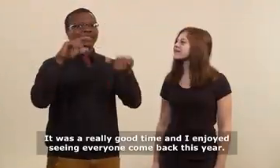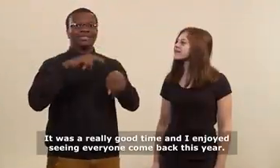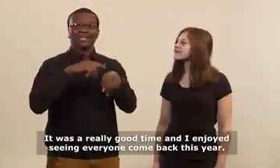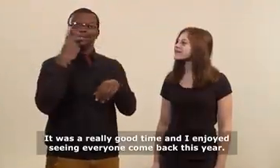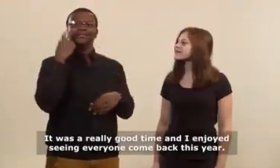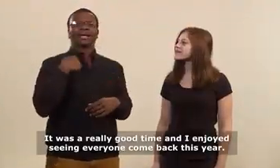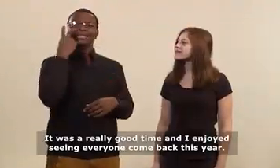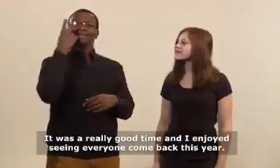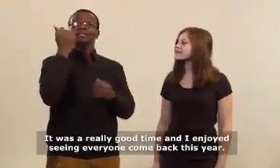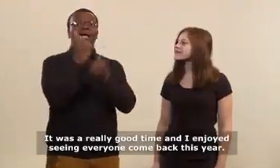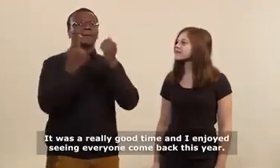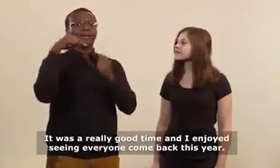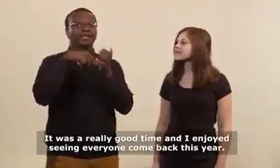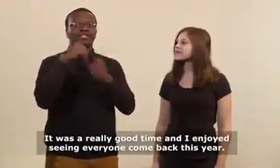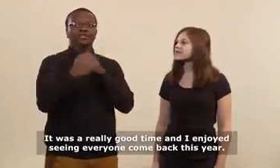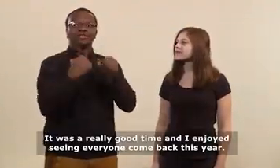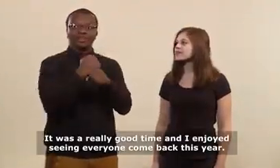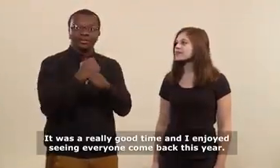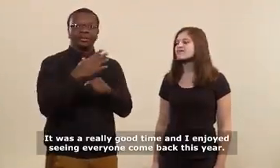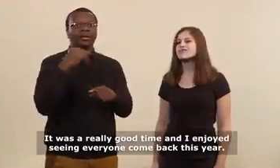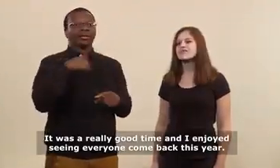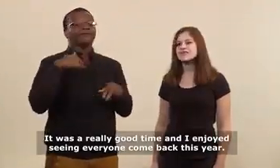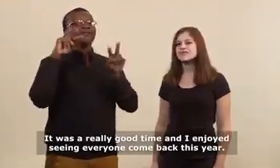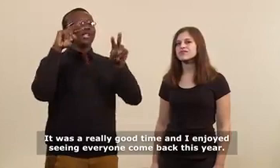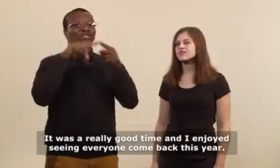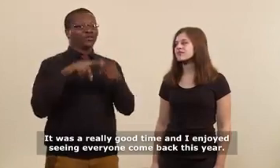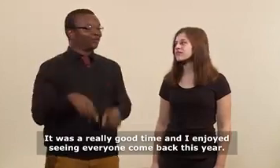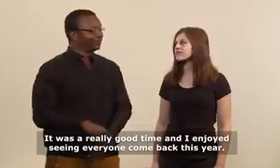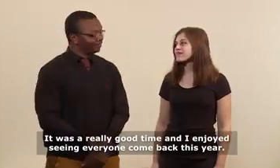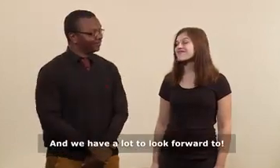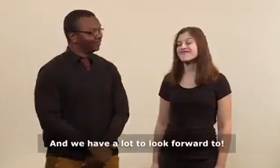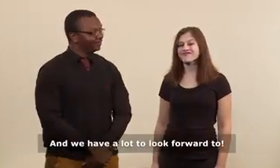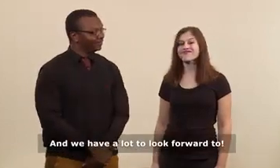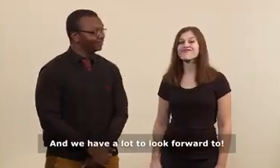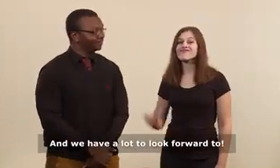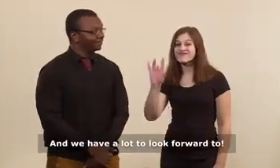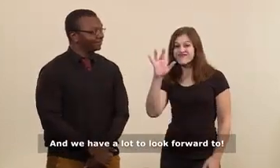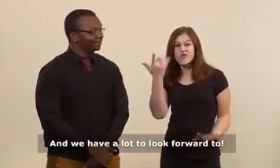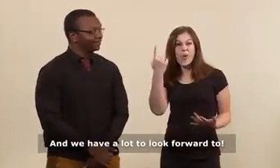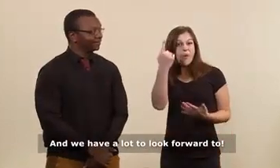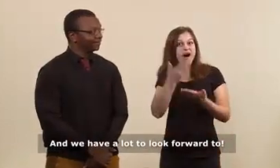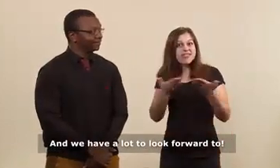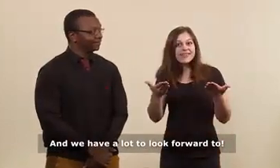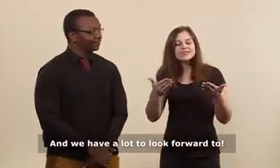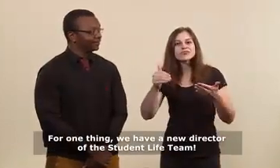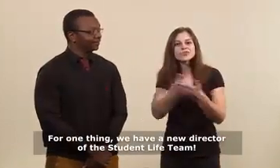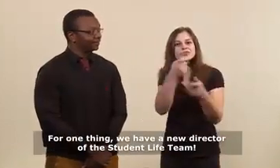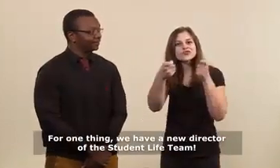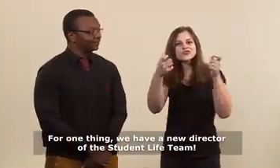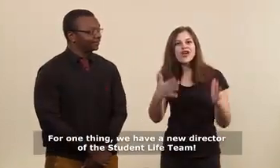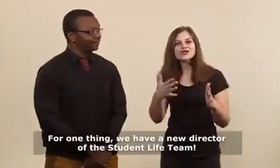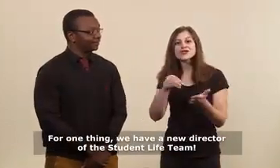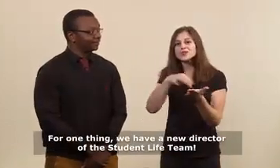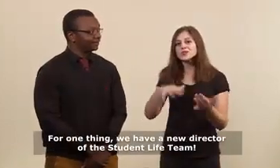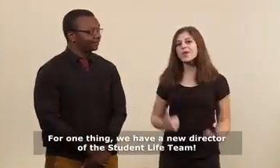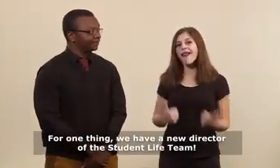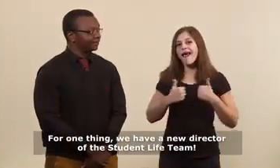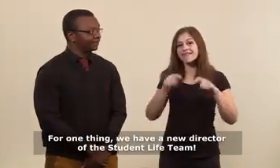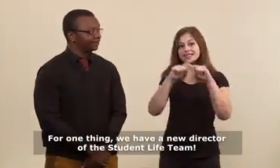It was a really good time, and I enjoyed seeing everyone come back this year. And we have a lot to look forward to. For one thing, we have a new director of the